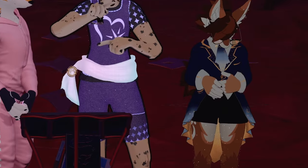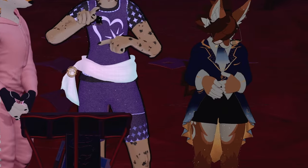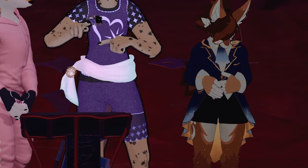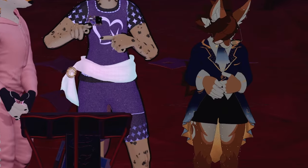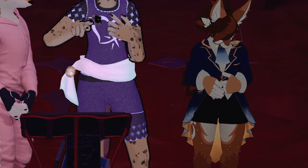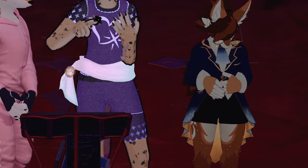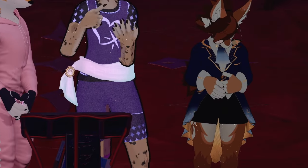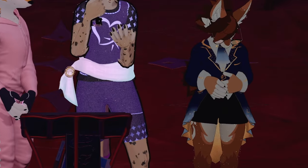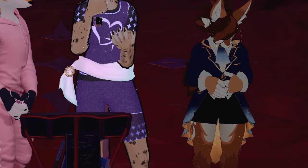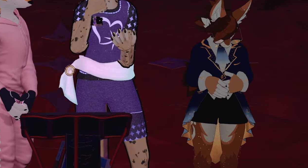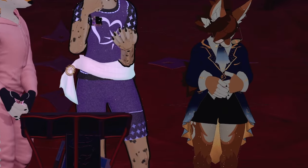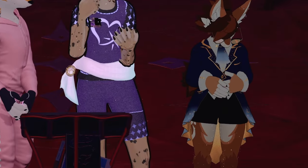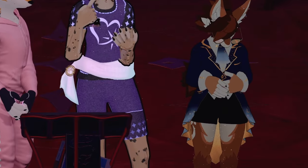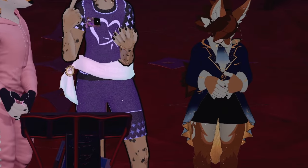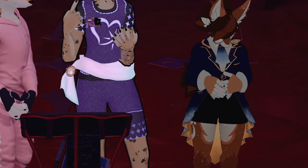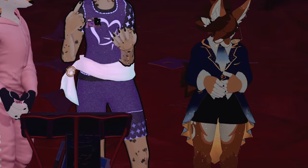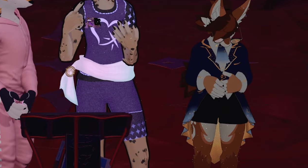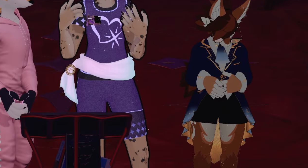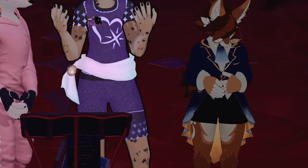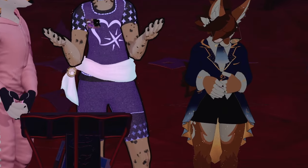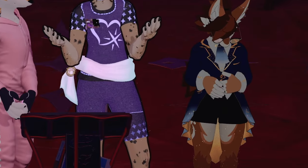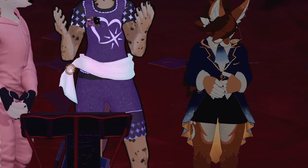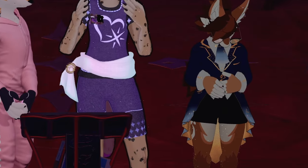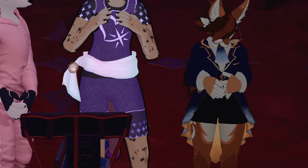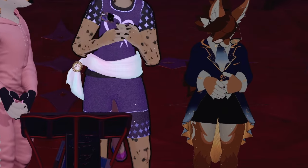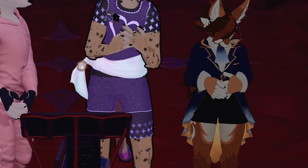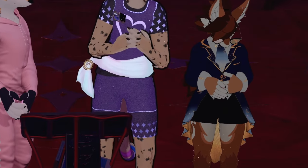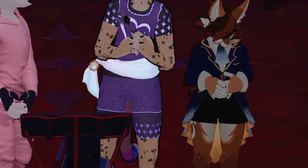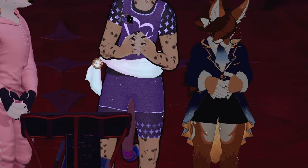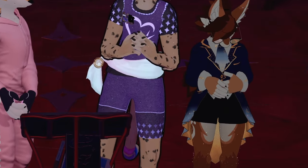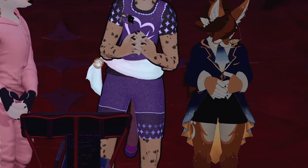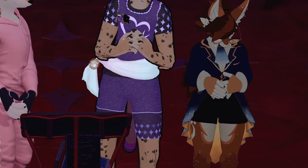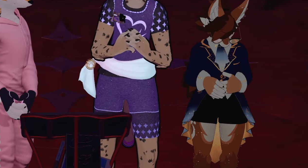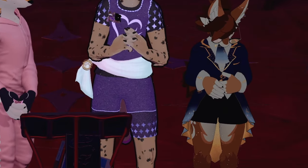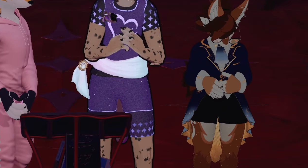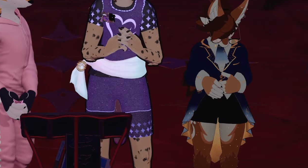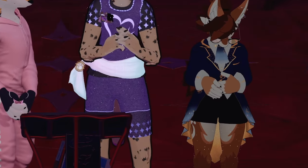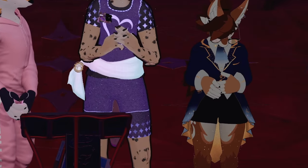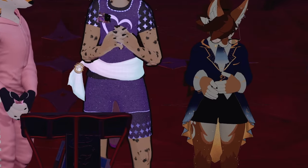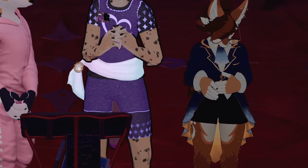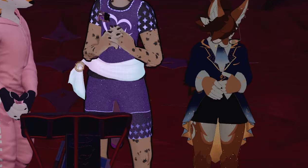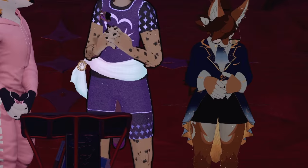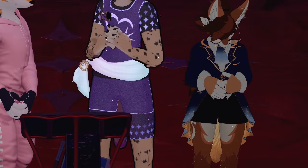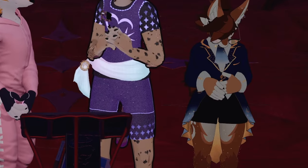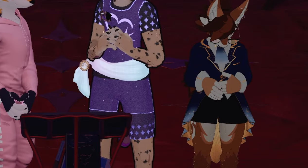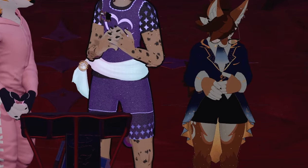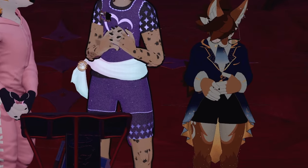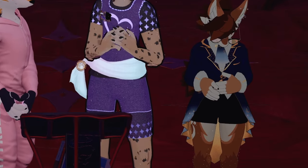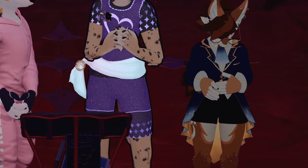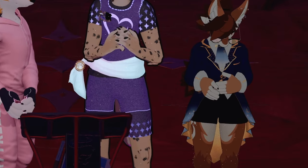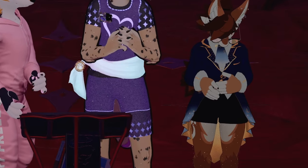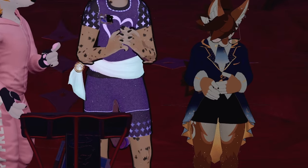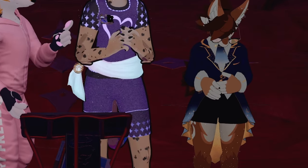my sign name is a Z on the chin to show these whiskers. It is something that's about my avatar.